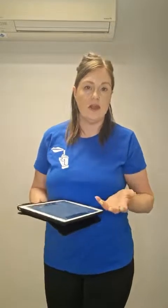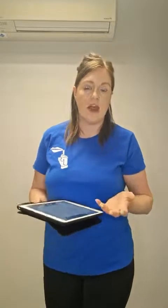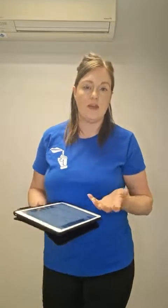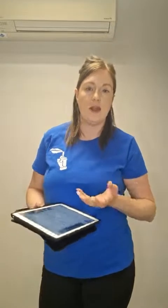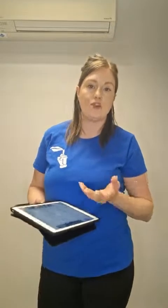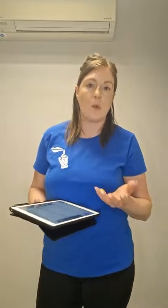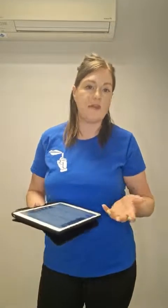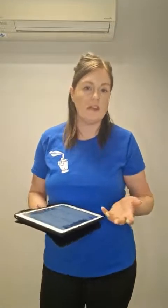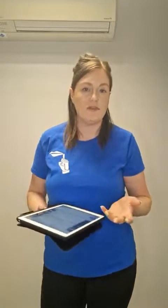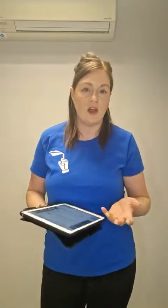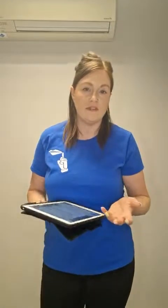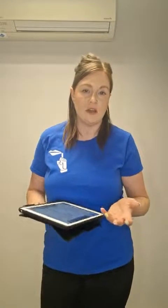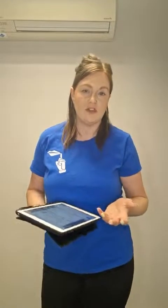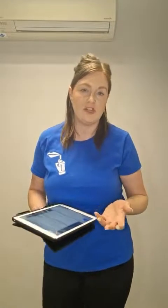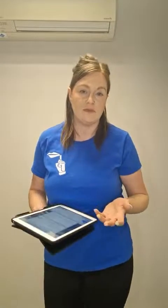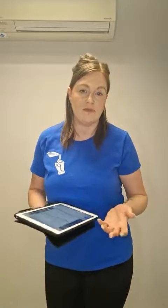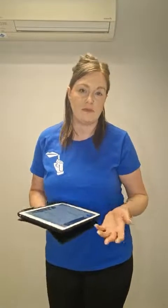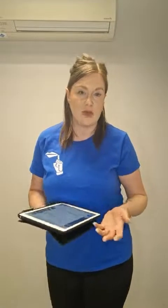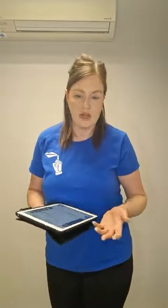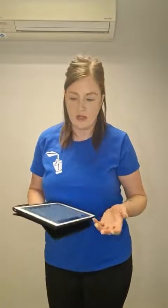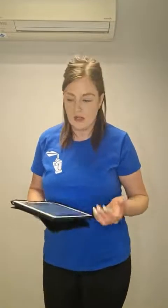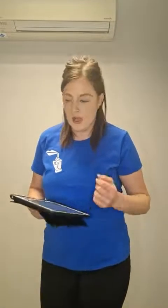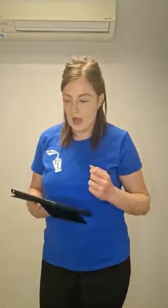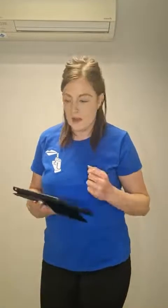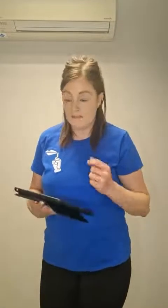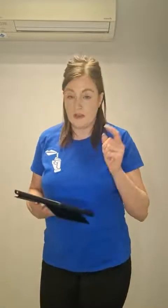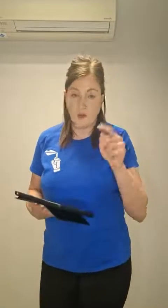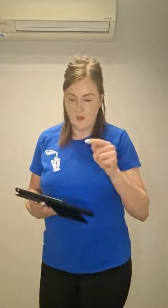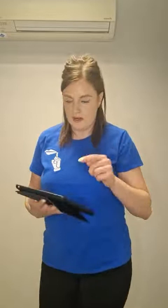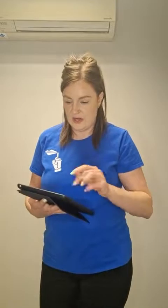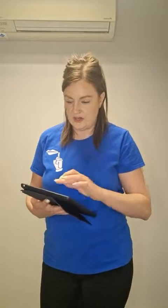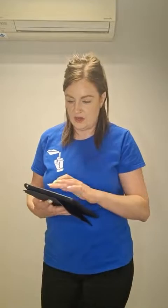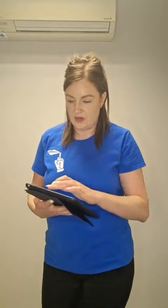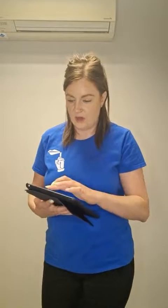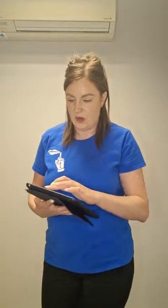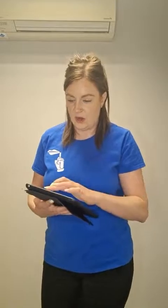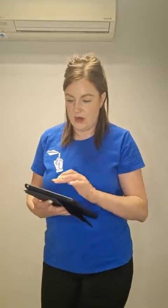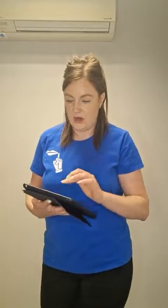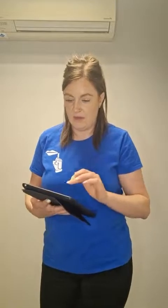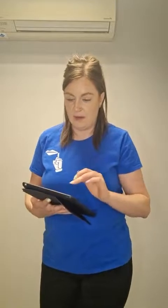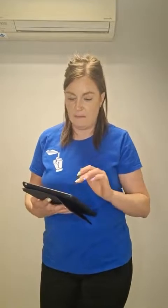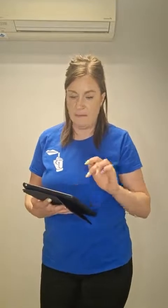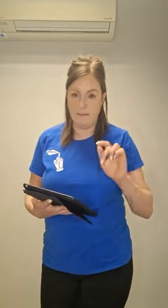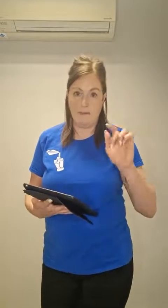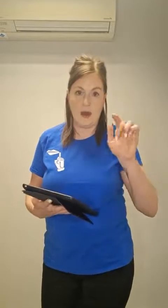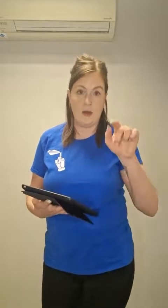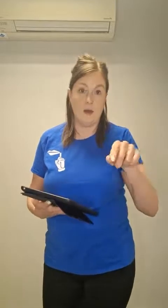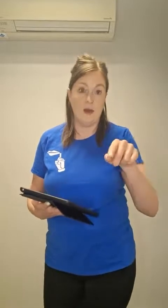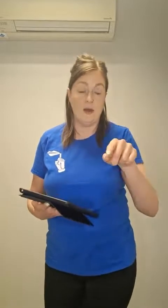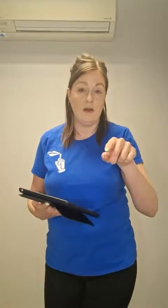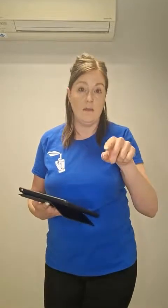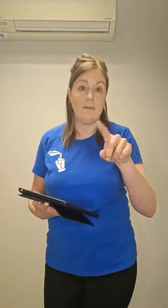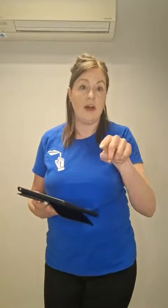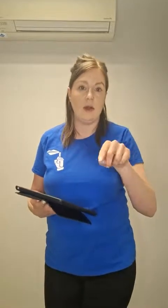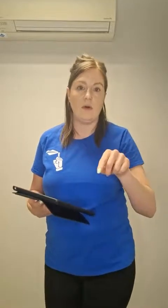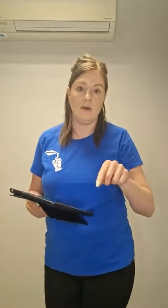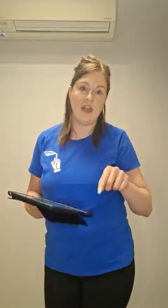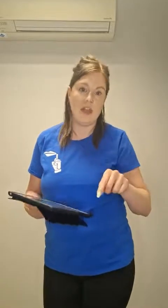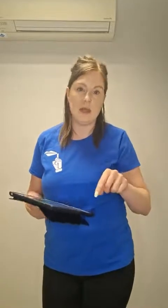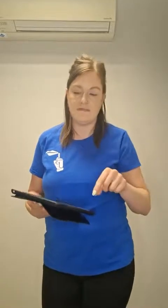get 25 searches for free. All the links and things are in our bio on here.